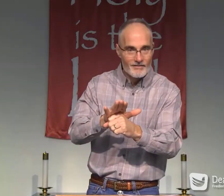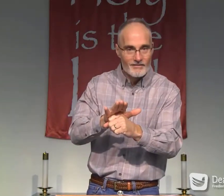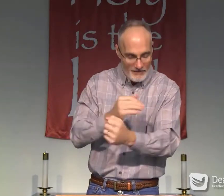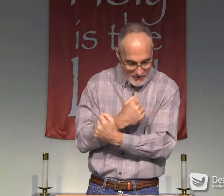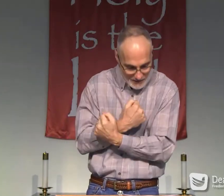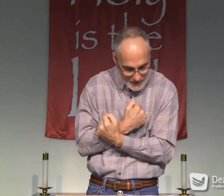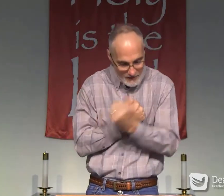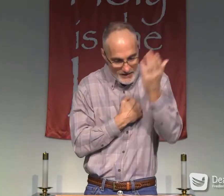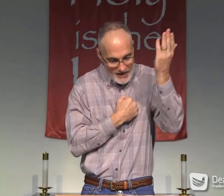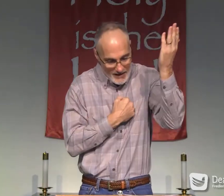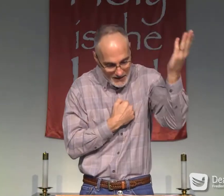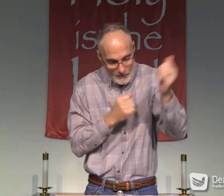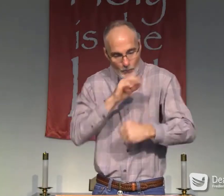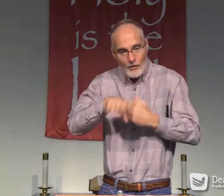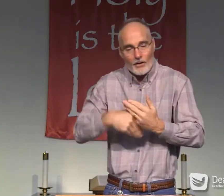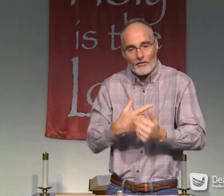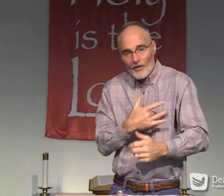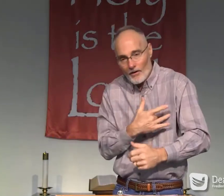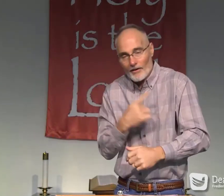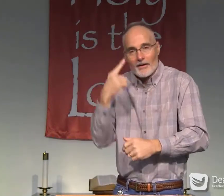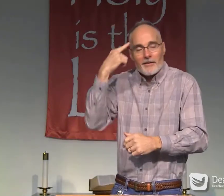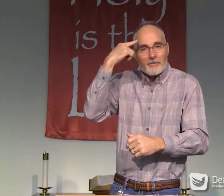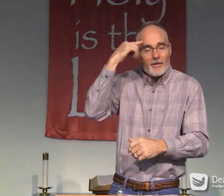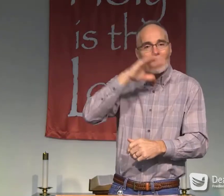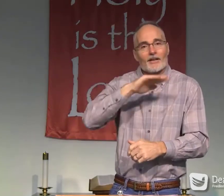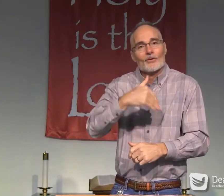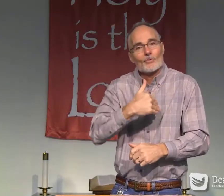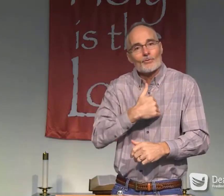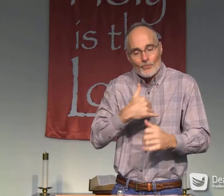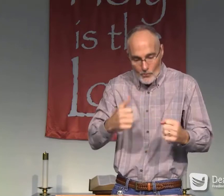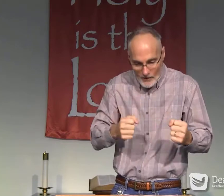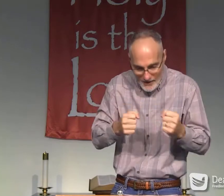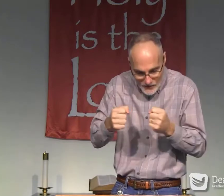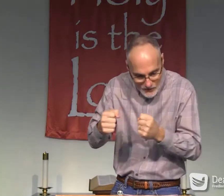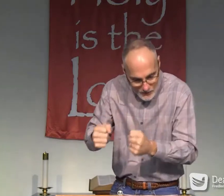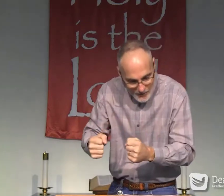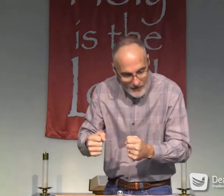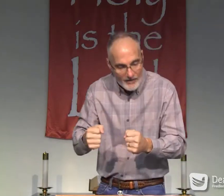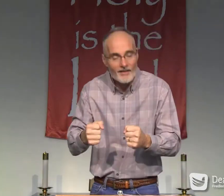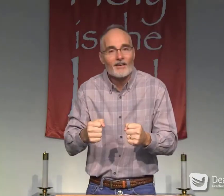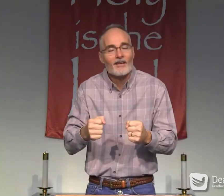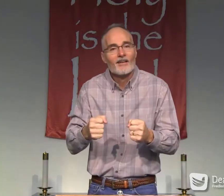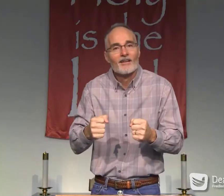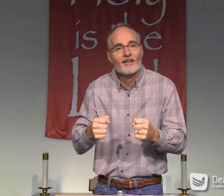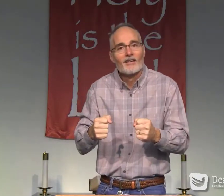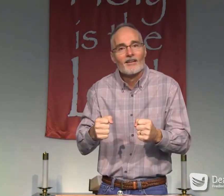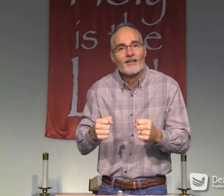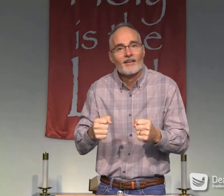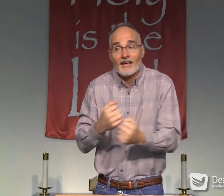Our lives are committed to loving Him with all of our heart, mind, soul, and strength,